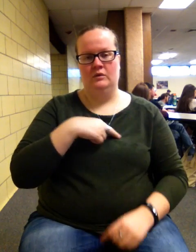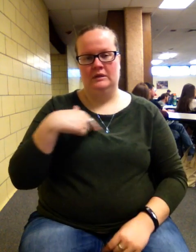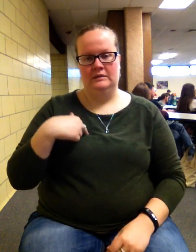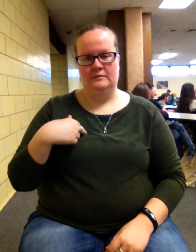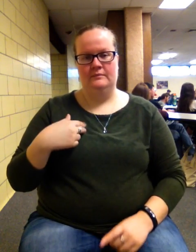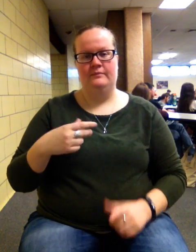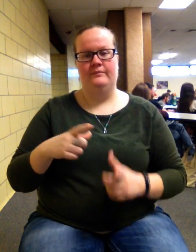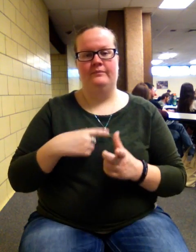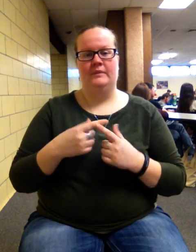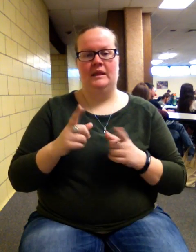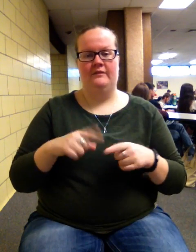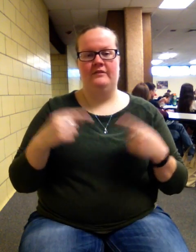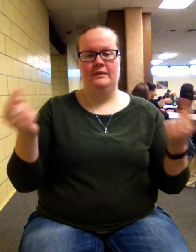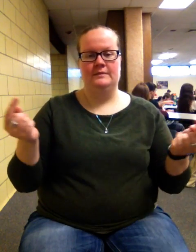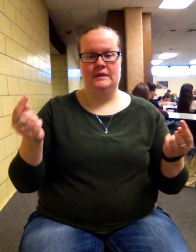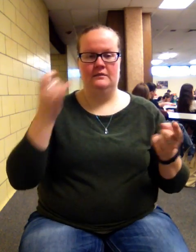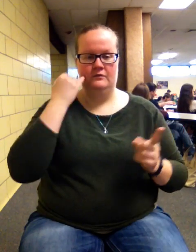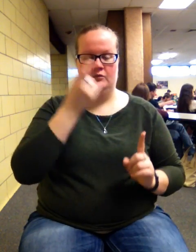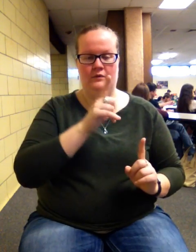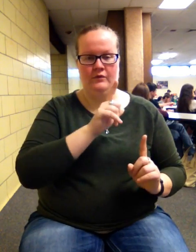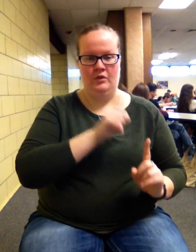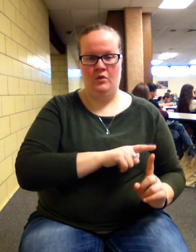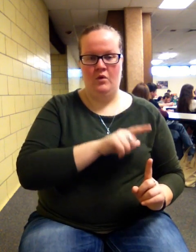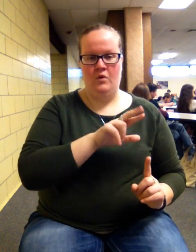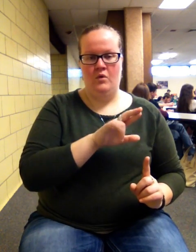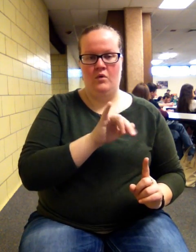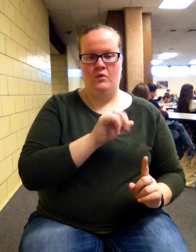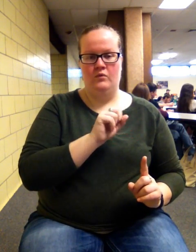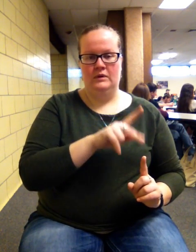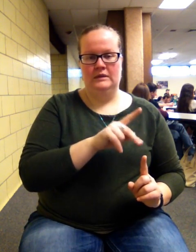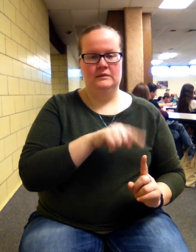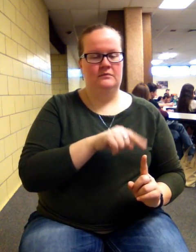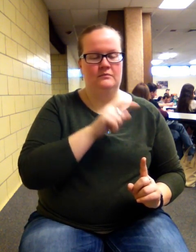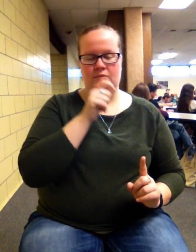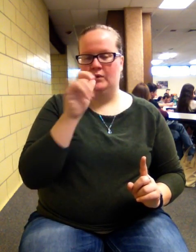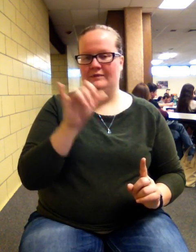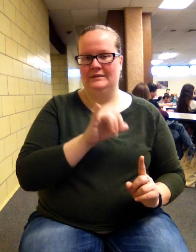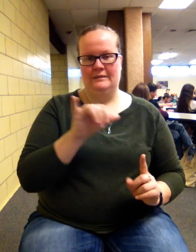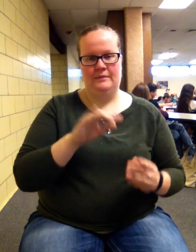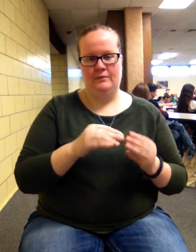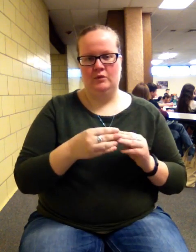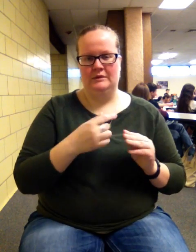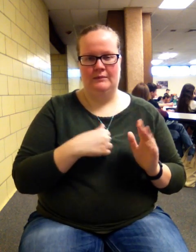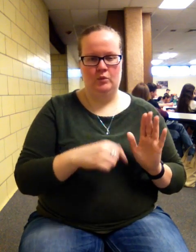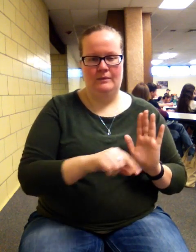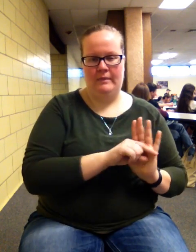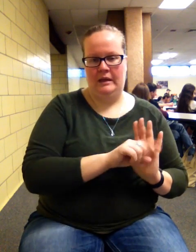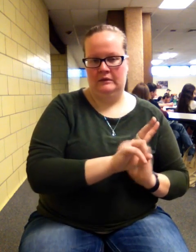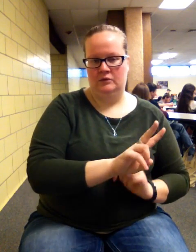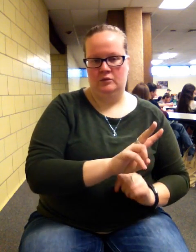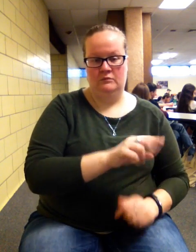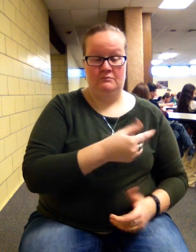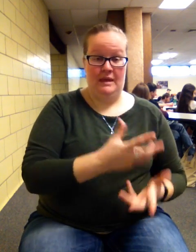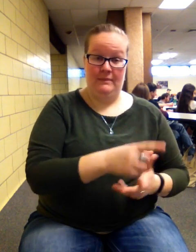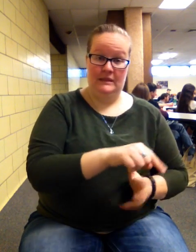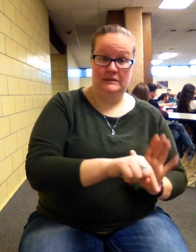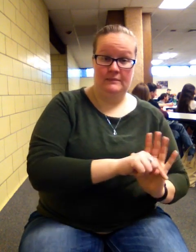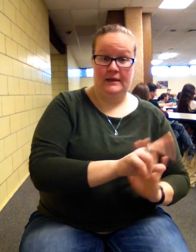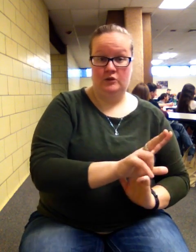would be if you have a low risk division, and these wouldn't have to be the same numbers, I'm putting -2. Maybe this is actually -3 or